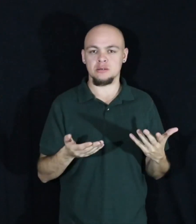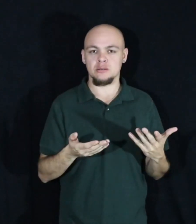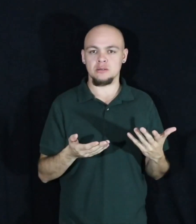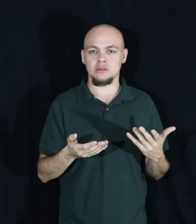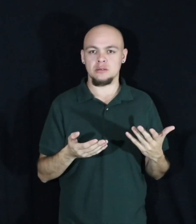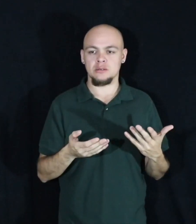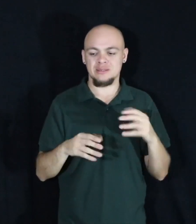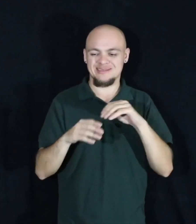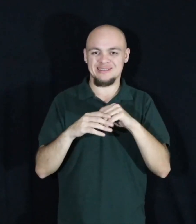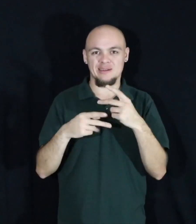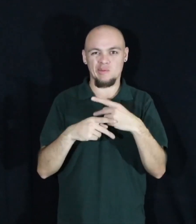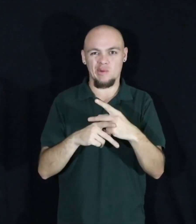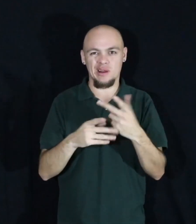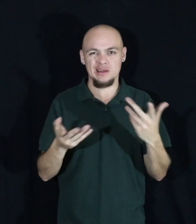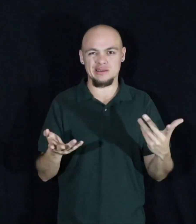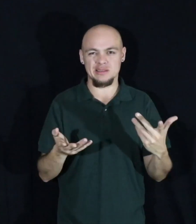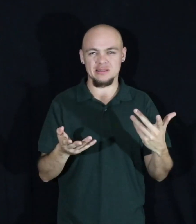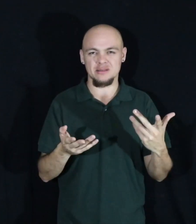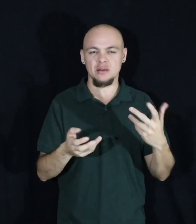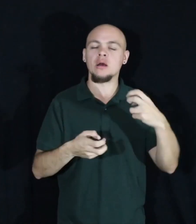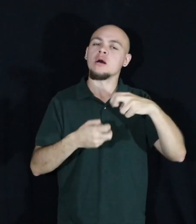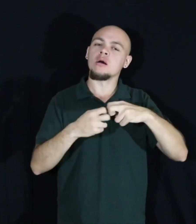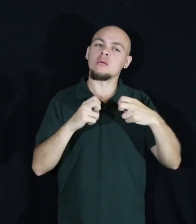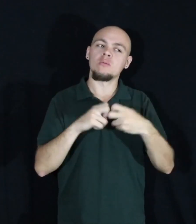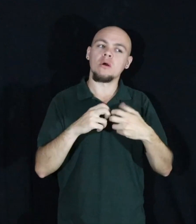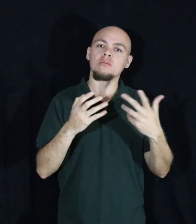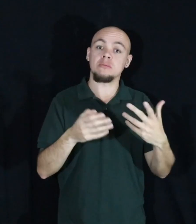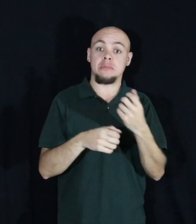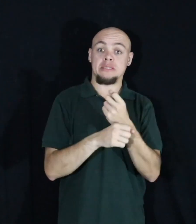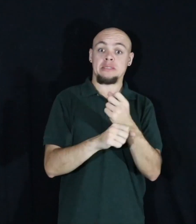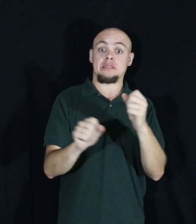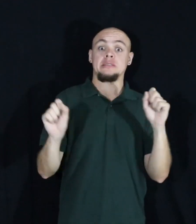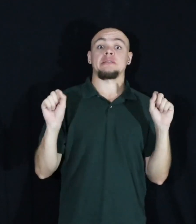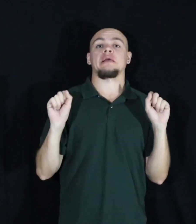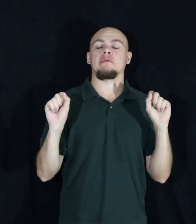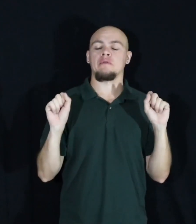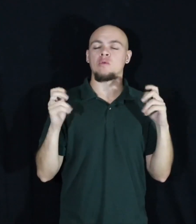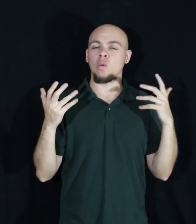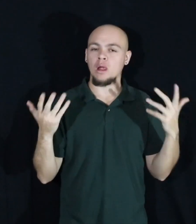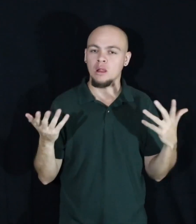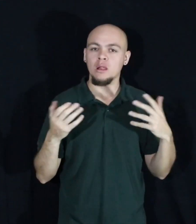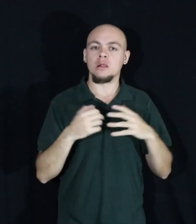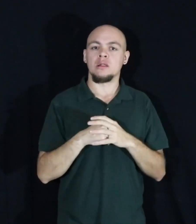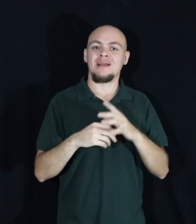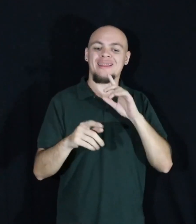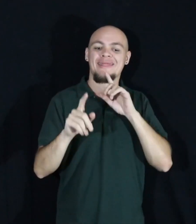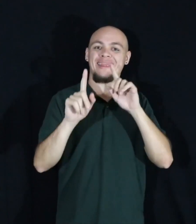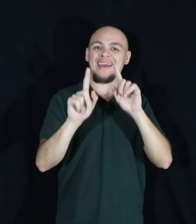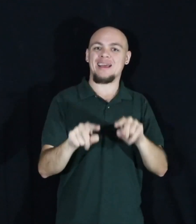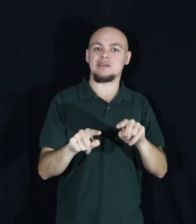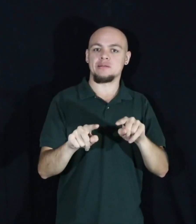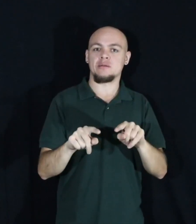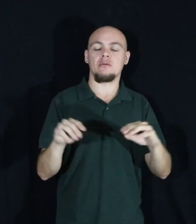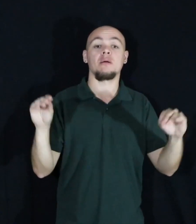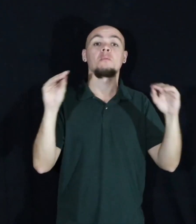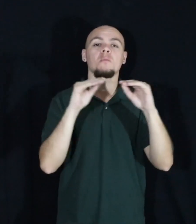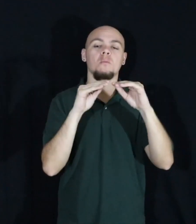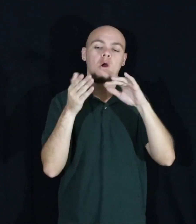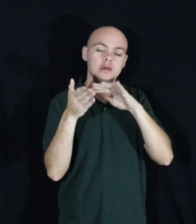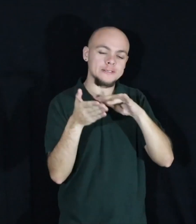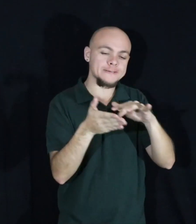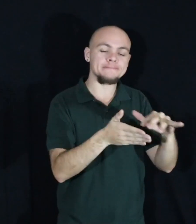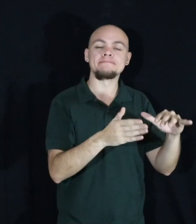of products. So the problem with the question of is it safe is the only answer is more study.